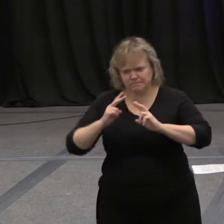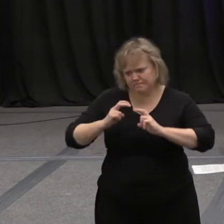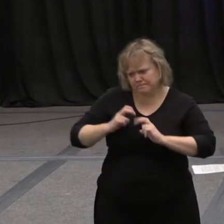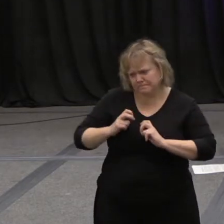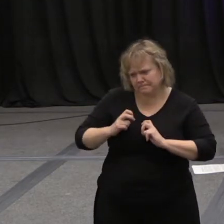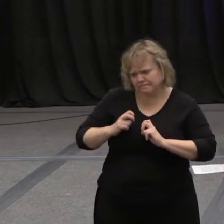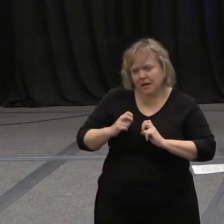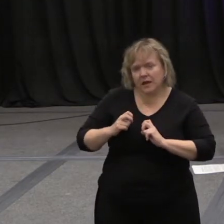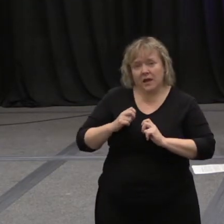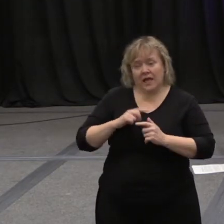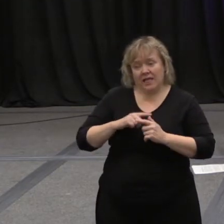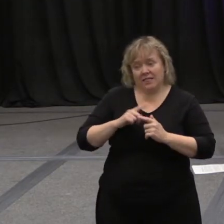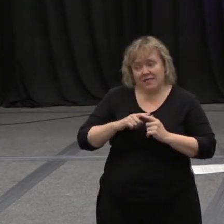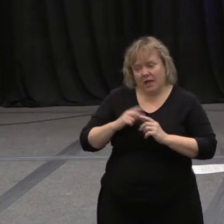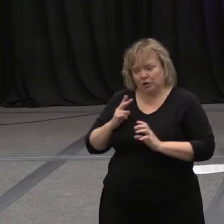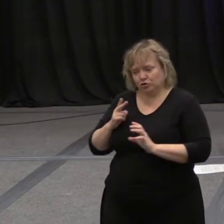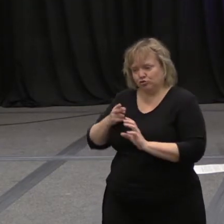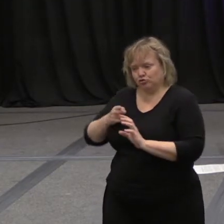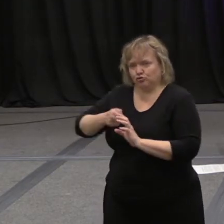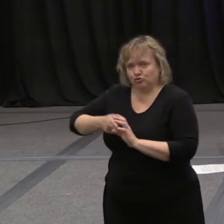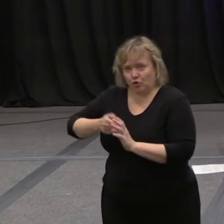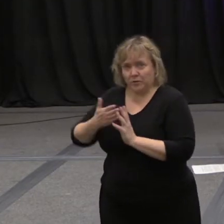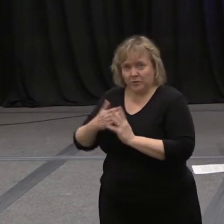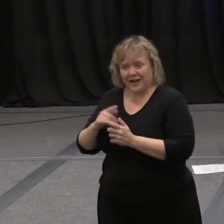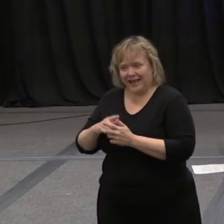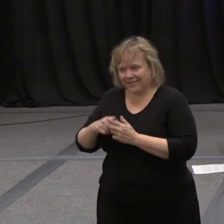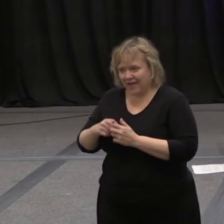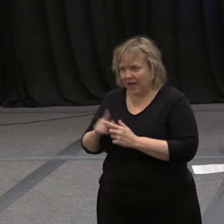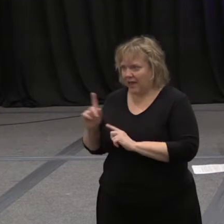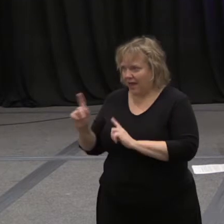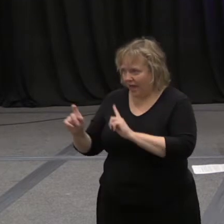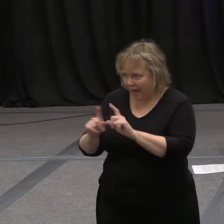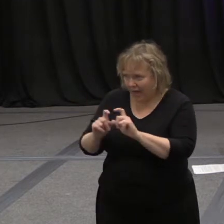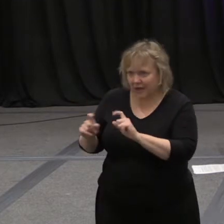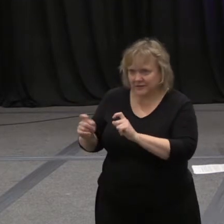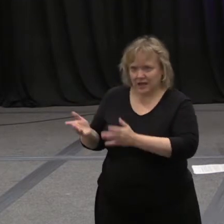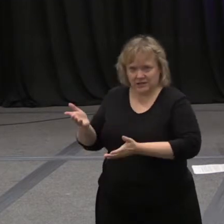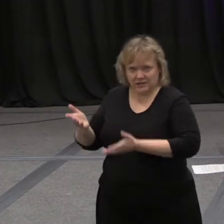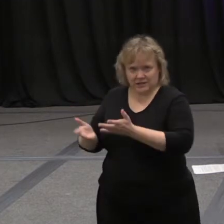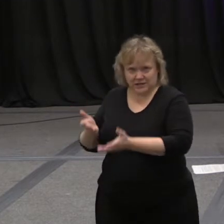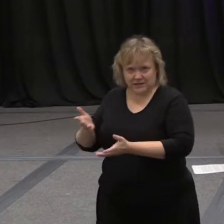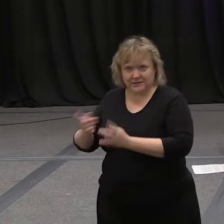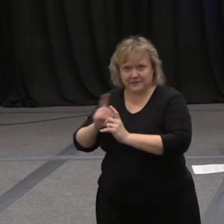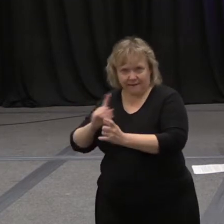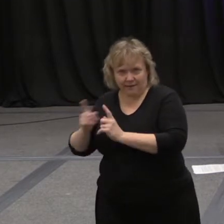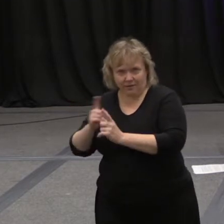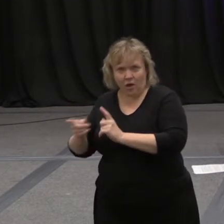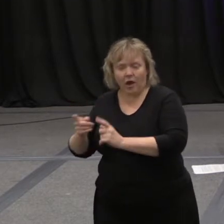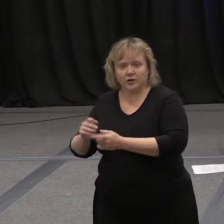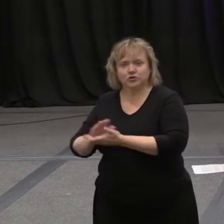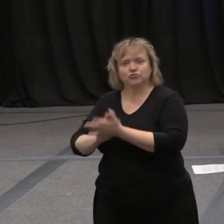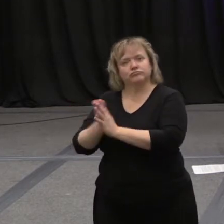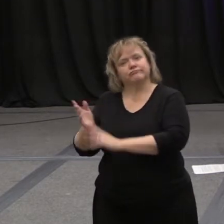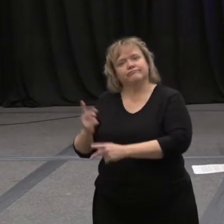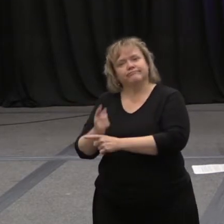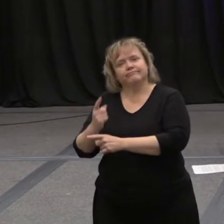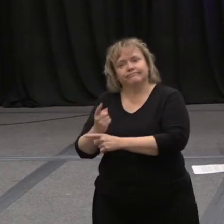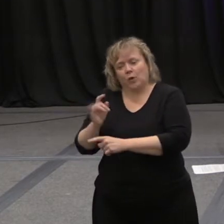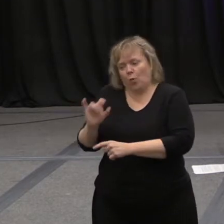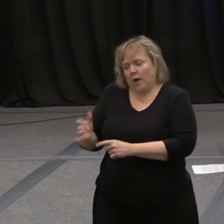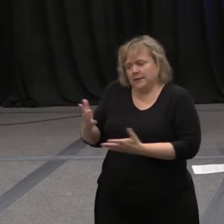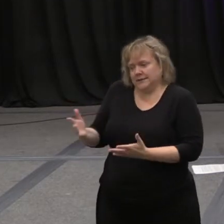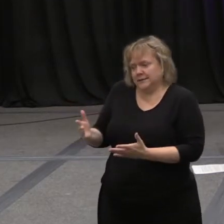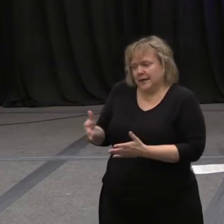how do I find the community where we express that and live that together? And that sounds very much the same. Like, well, what is sex to me?